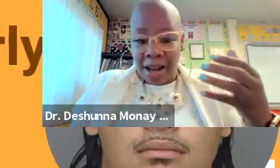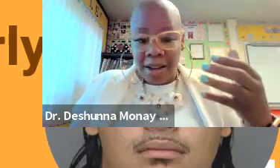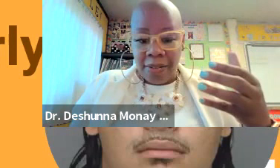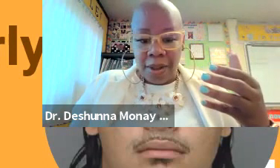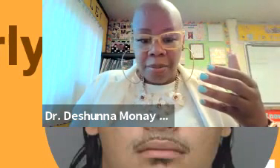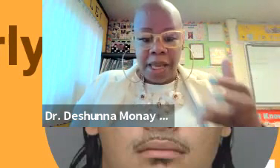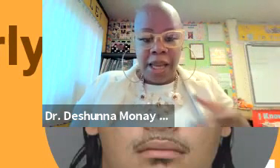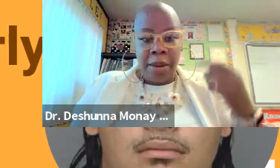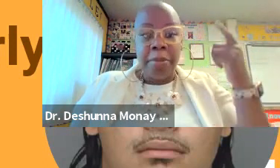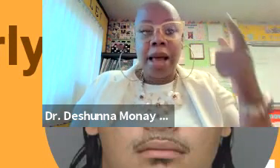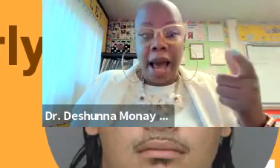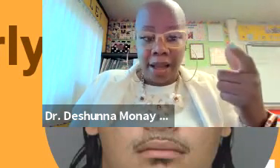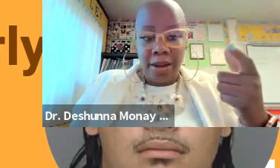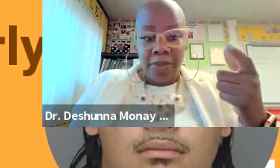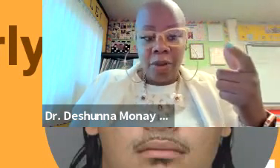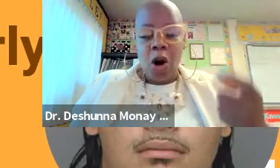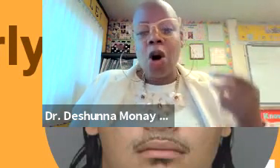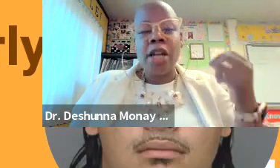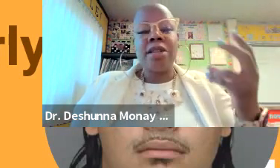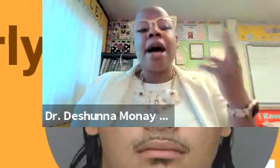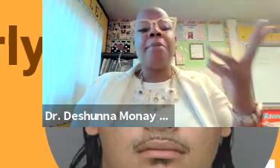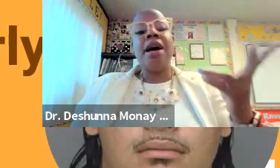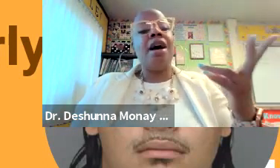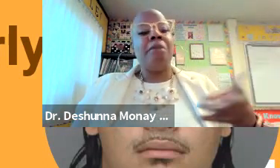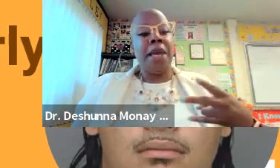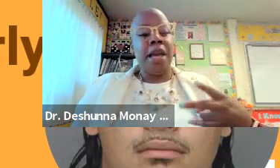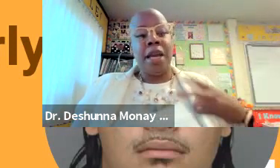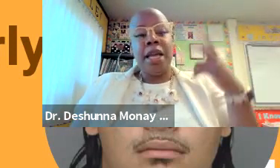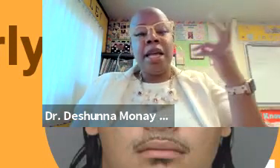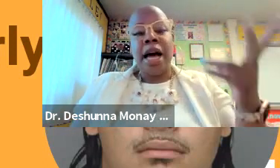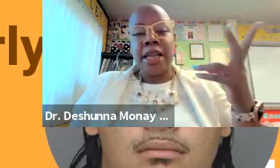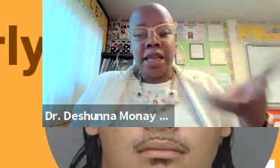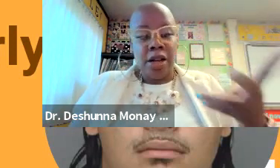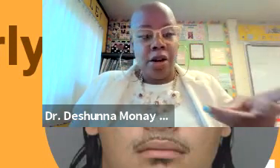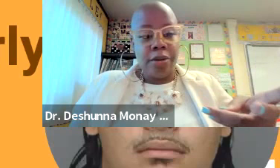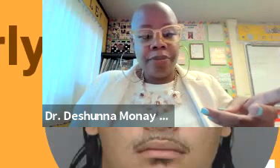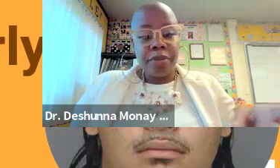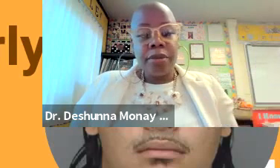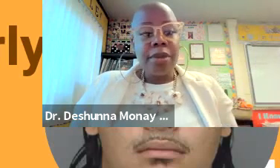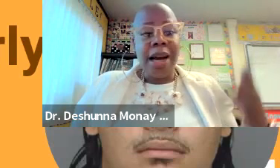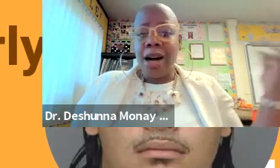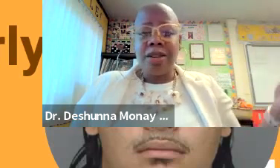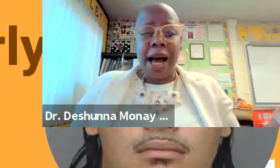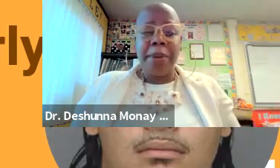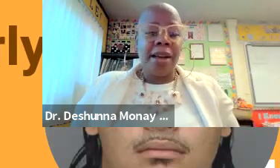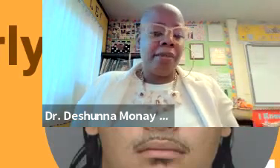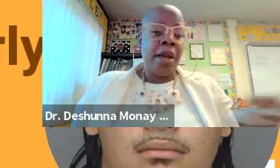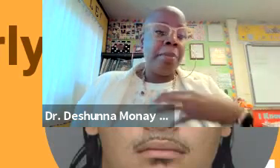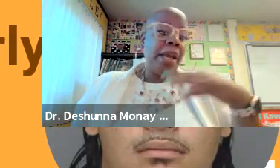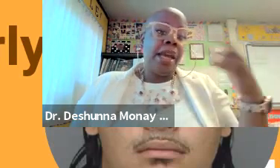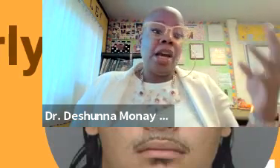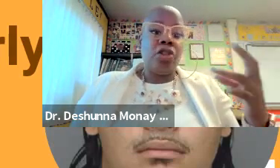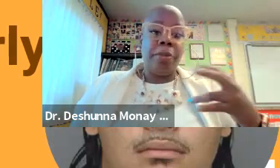top of being Black, on top of being Latino, on top